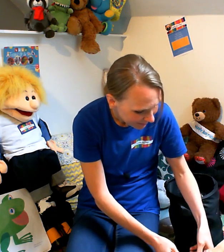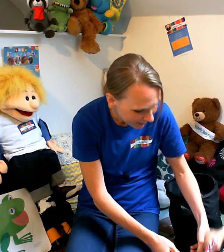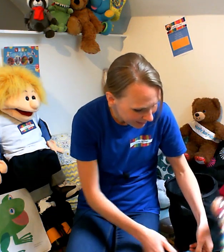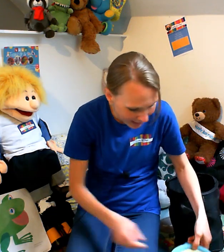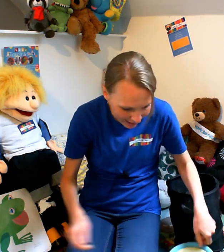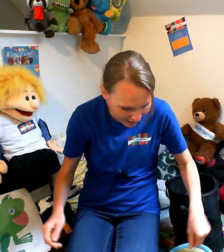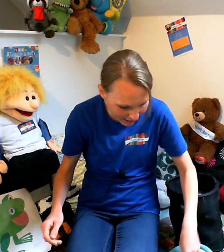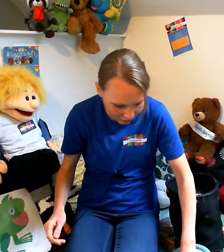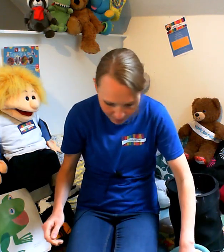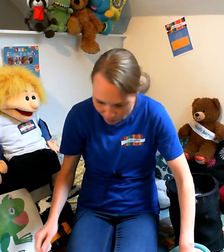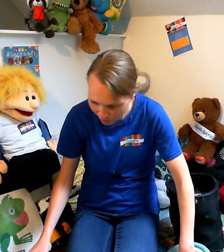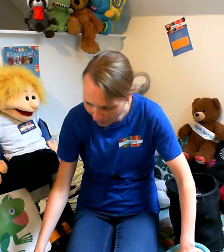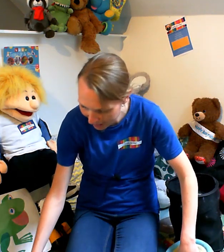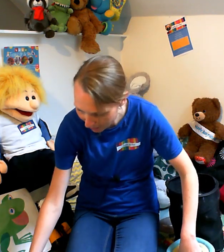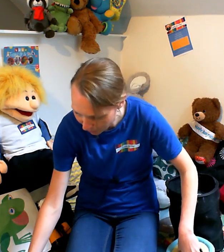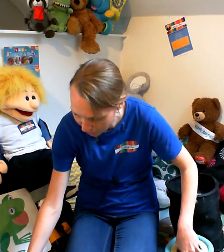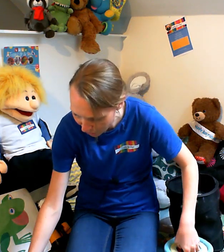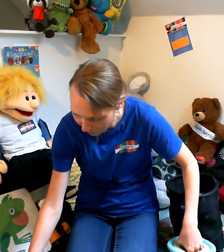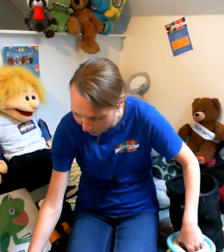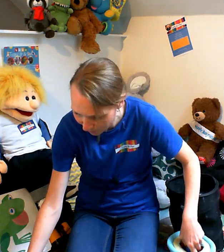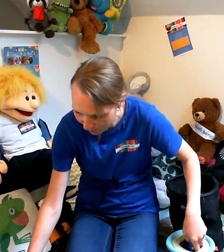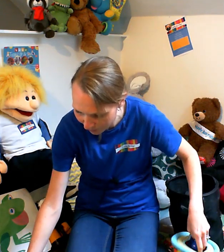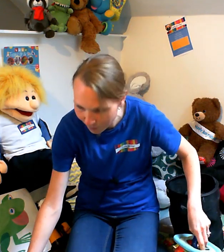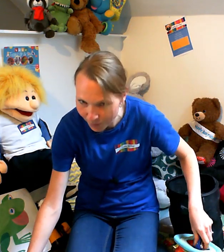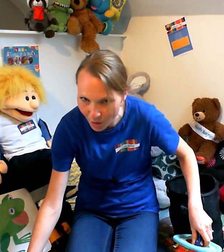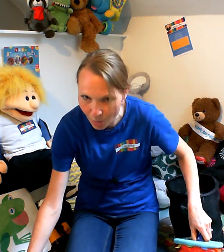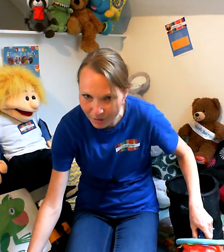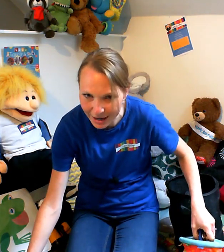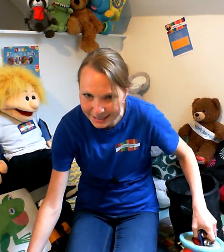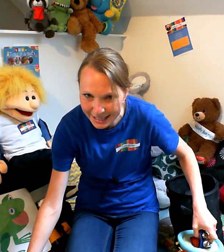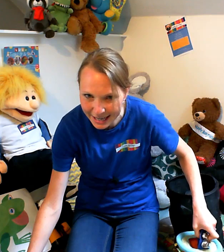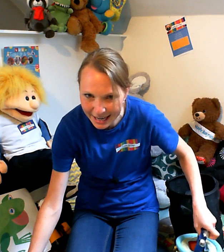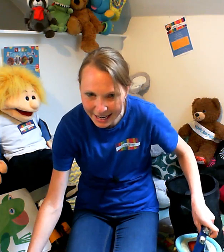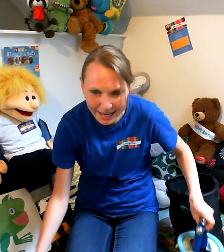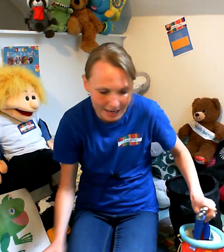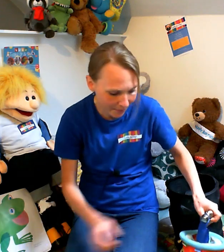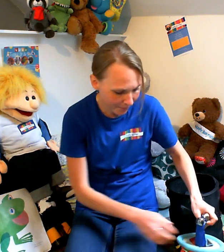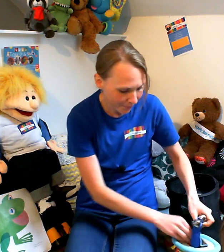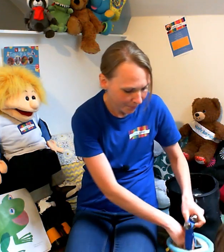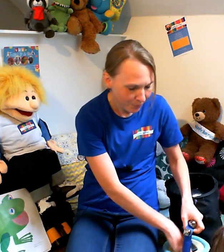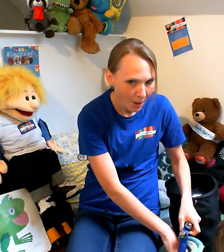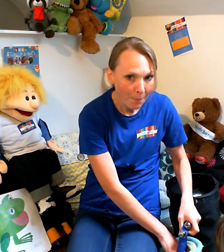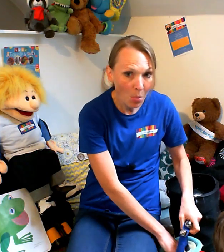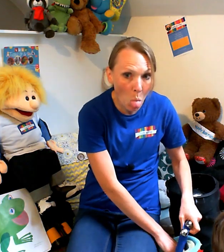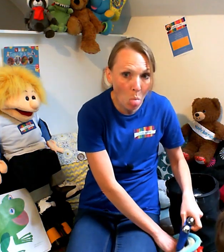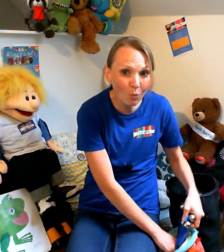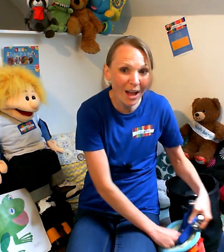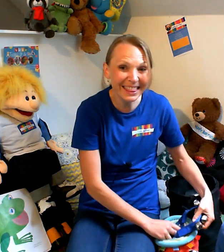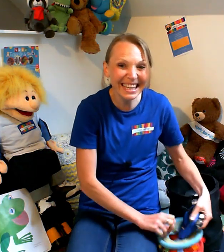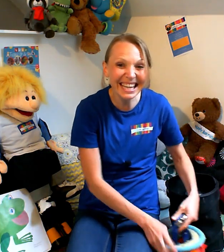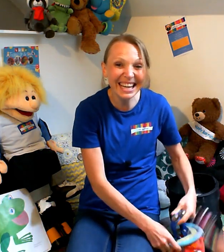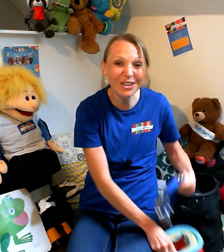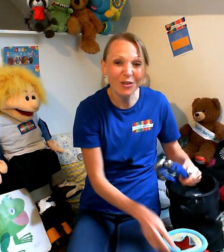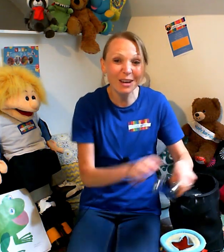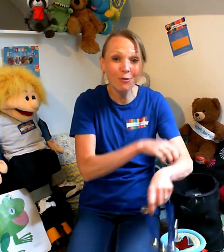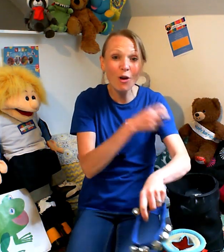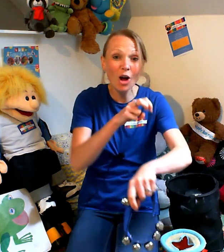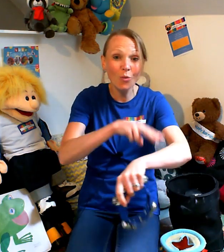That's it, and I'll grab one as well, and we'll do, are we ready? Went the little green frog one